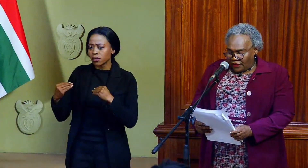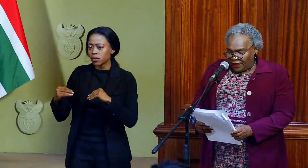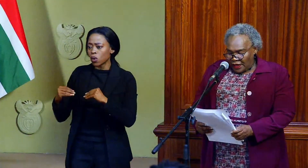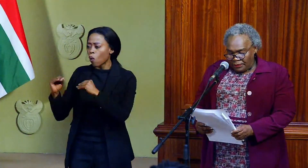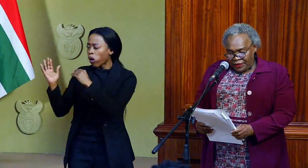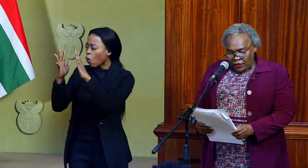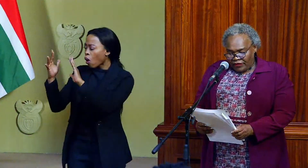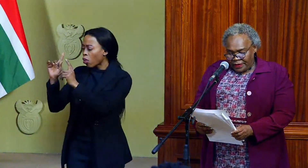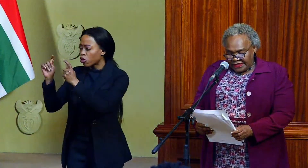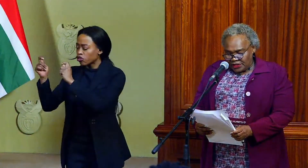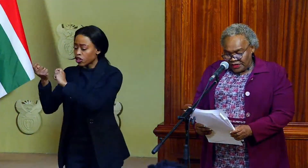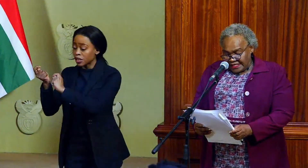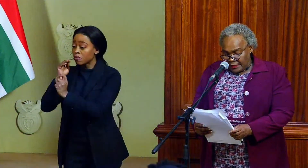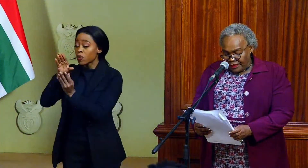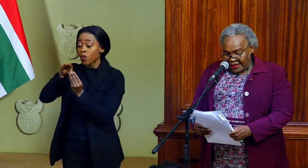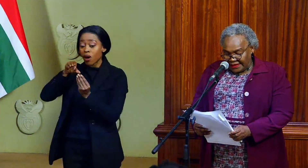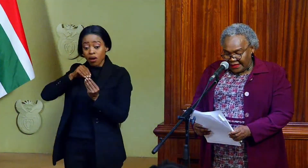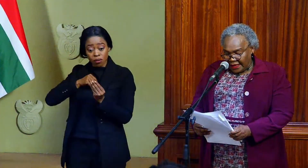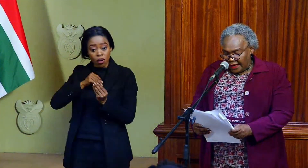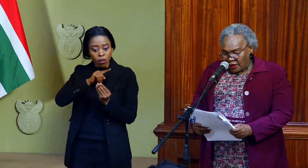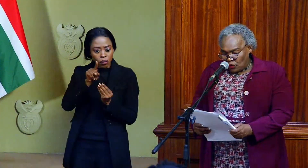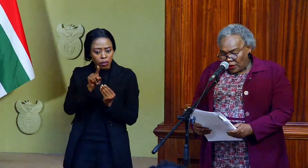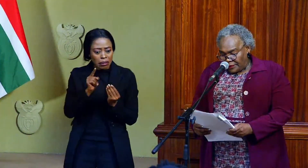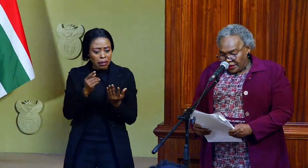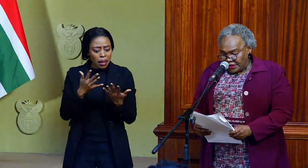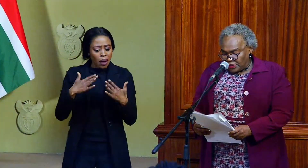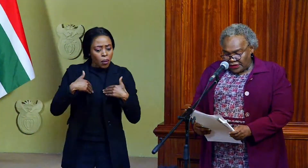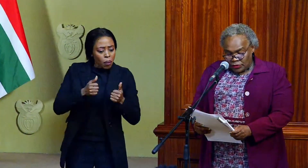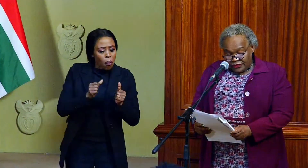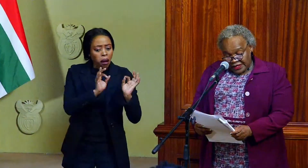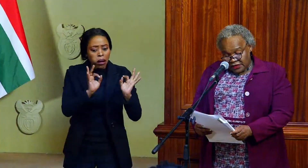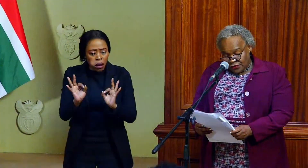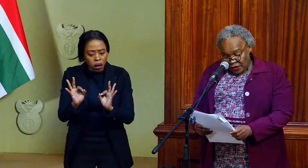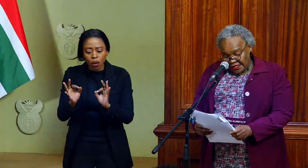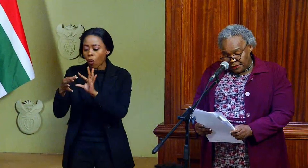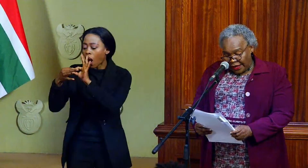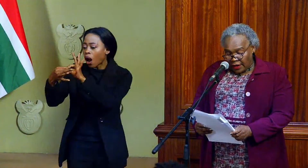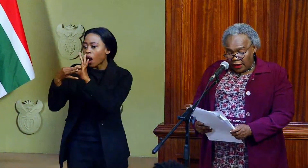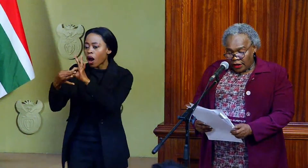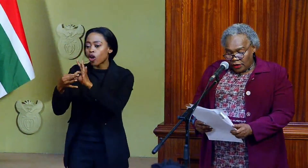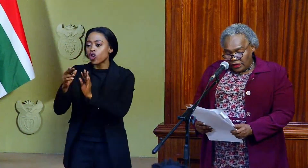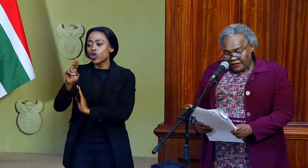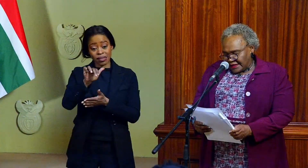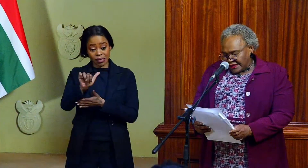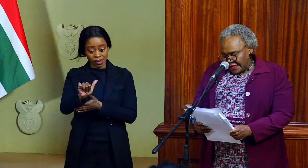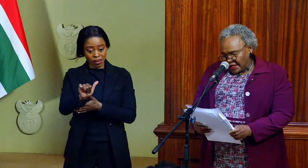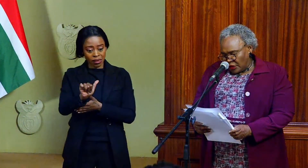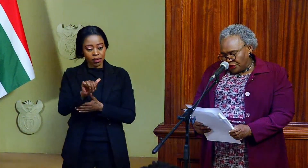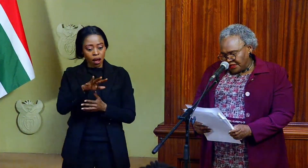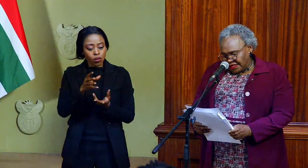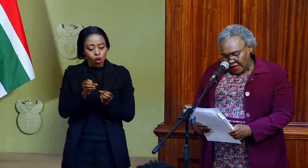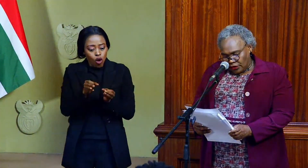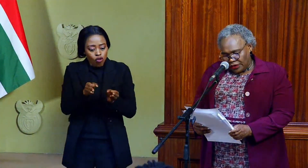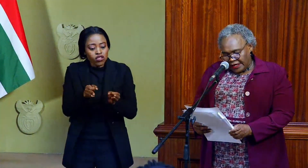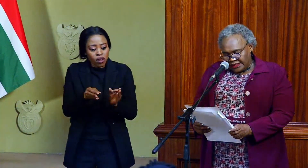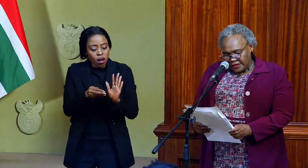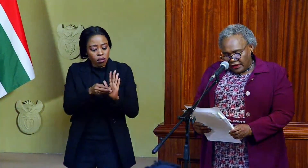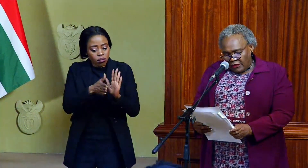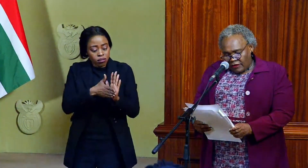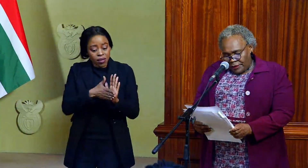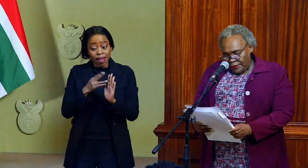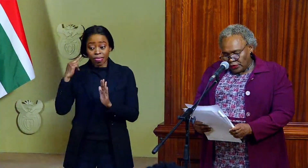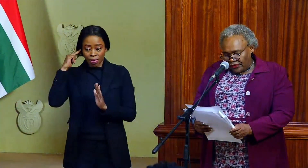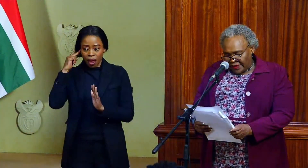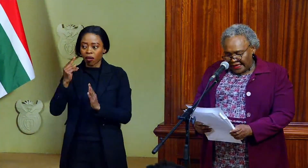adaptation of the well-being of persons with disability in collaboration with the University of Johannesburg, Universal Sign Language in